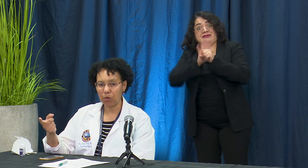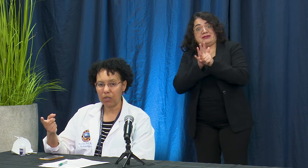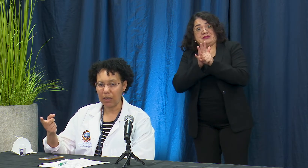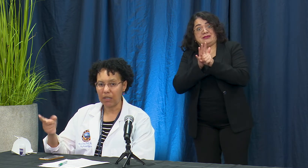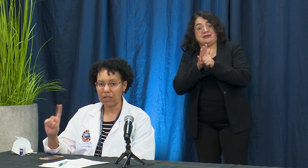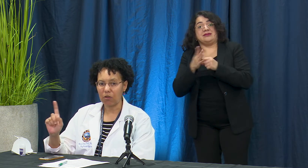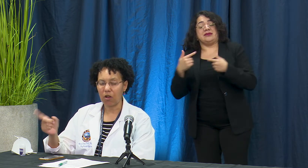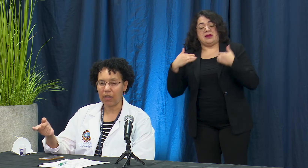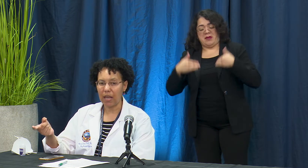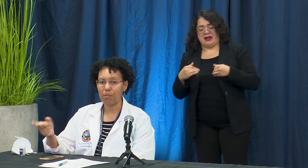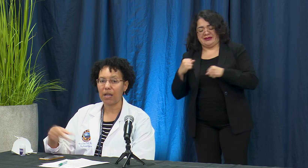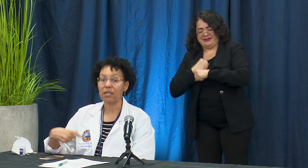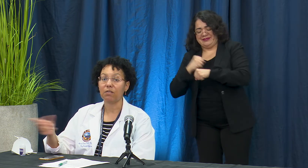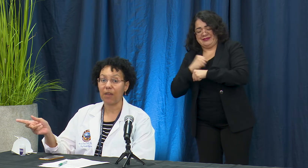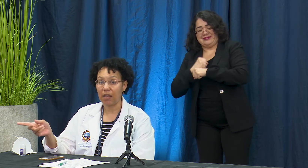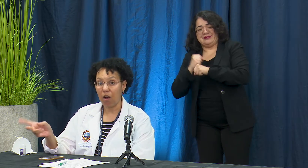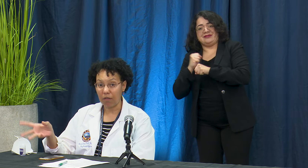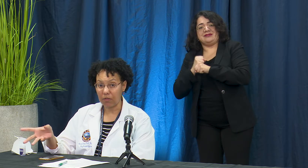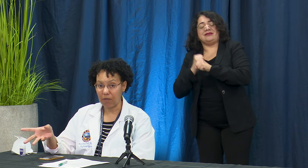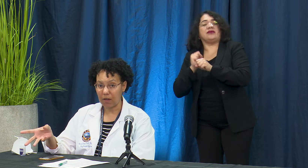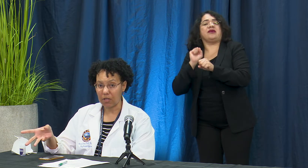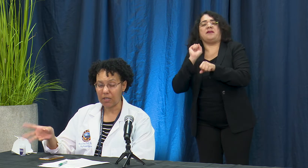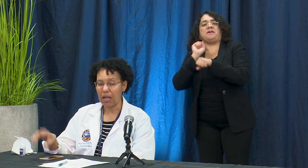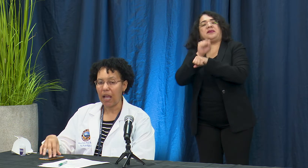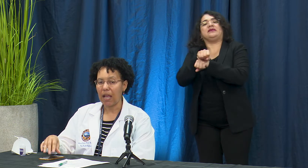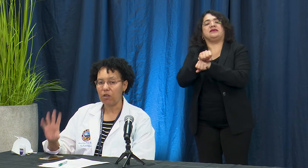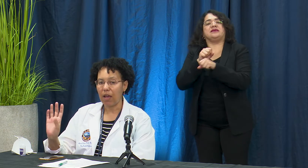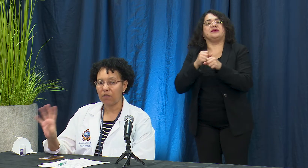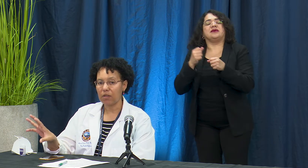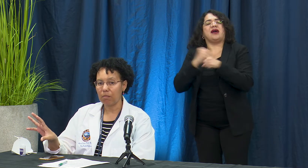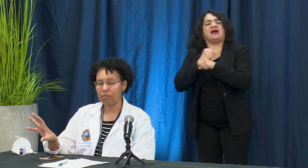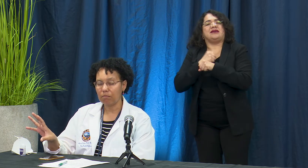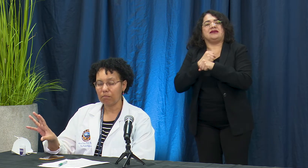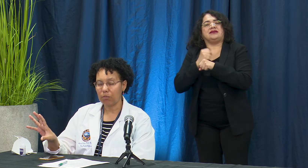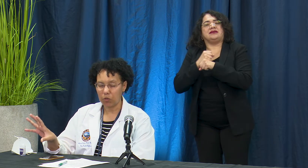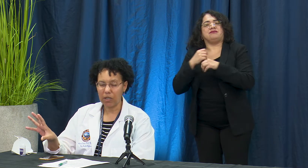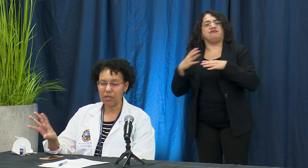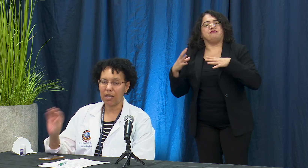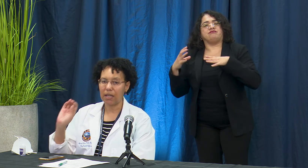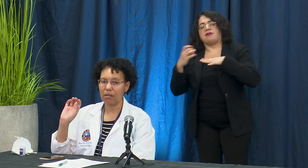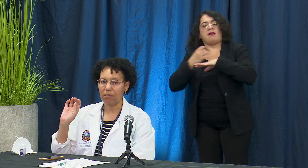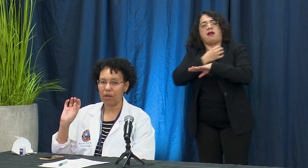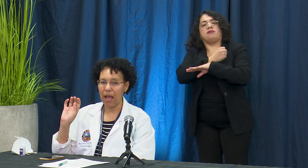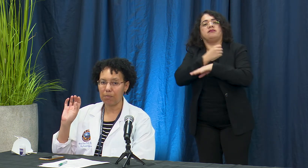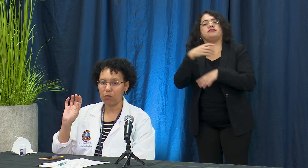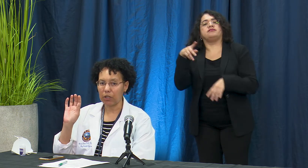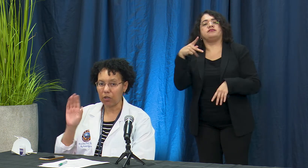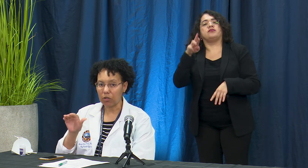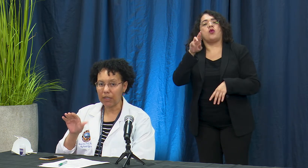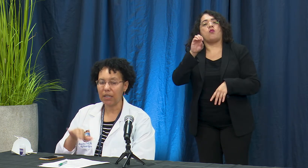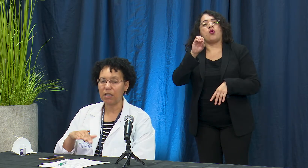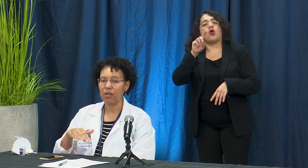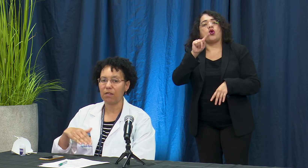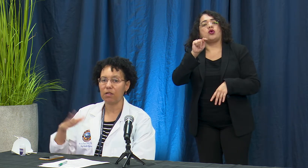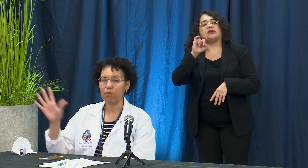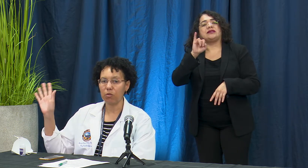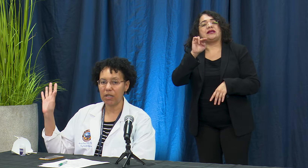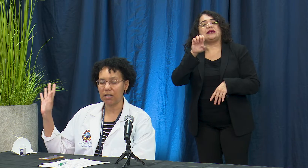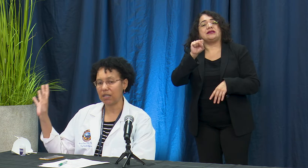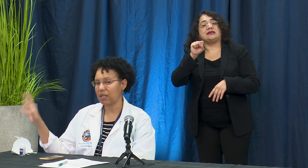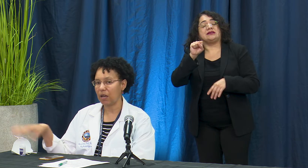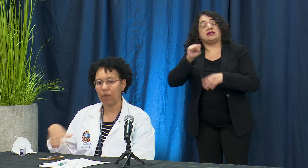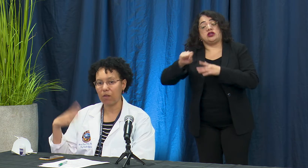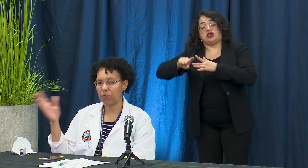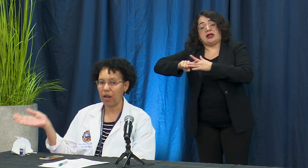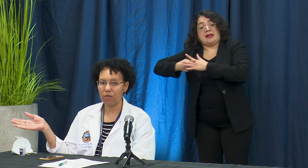these proteins that are called antibodies to fight off the virus. And you have some proteins that happen really early, and then you have some